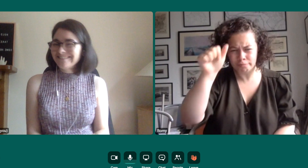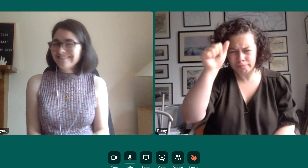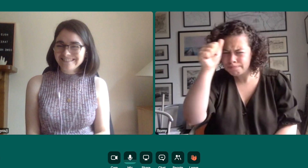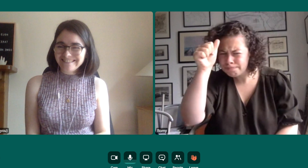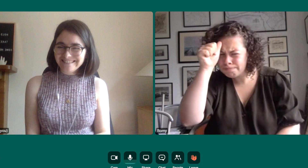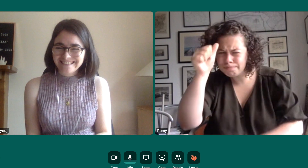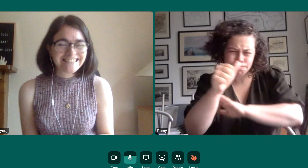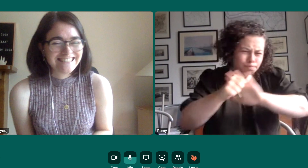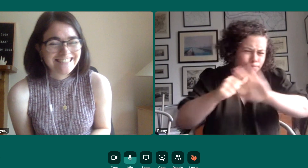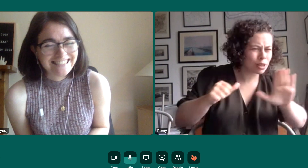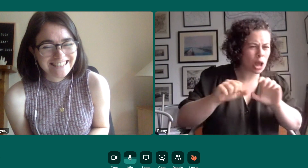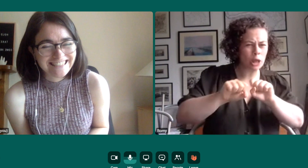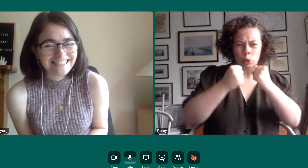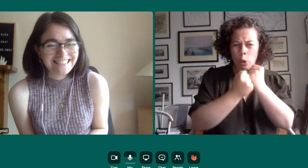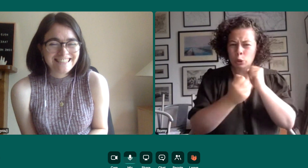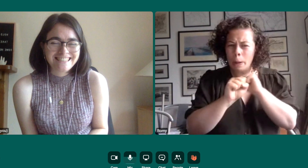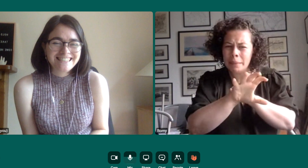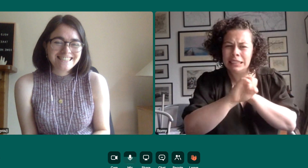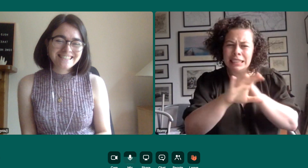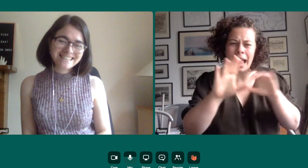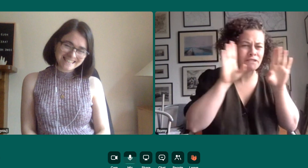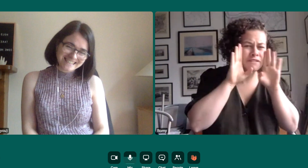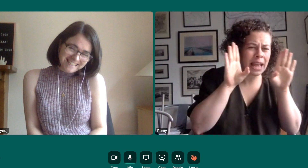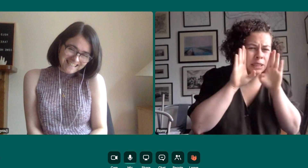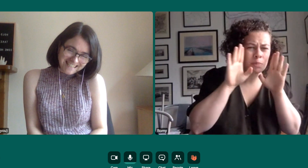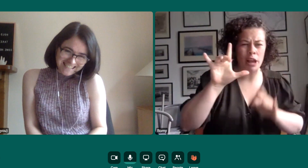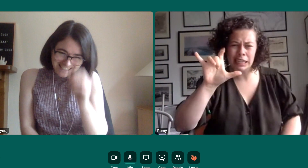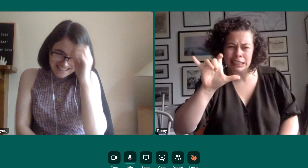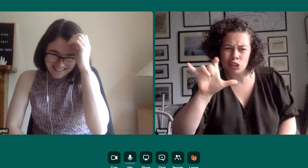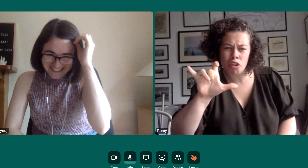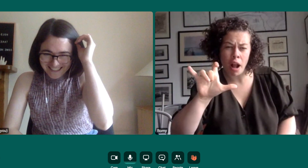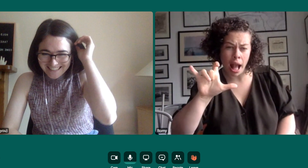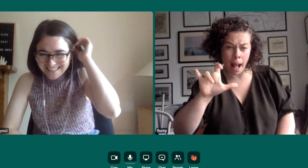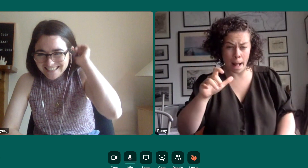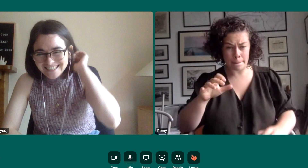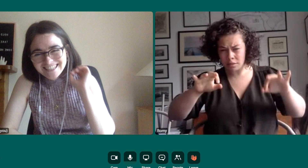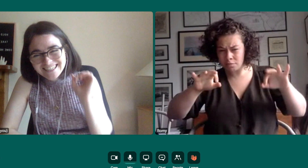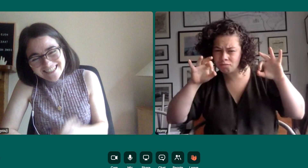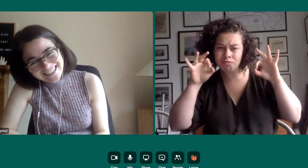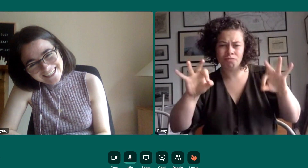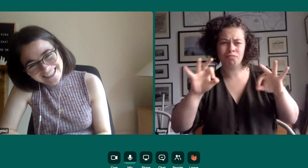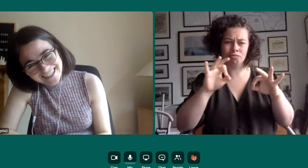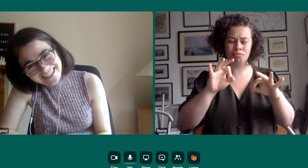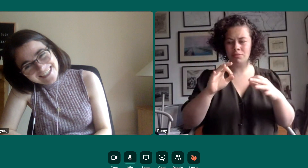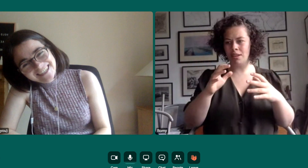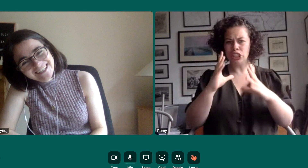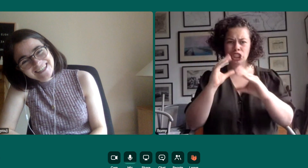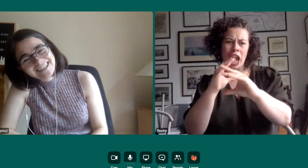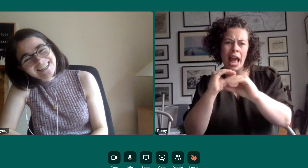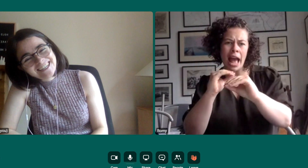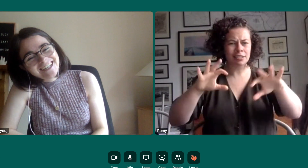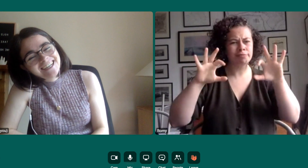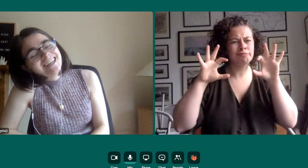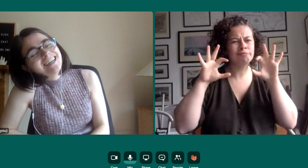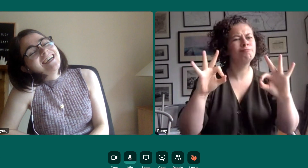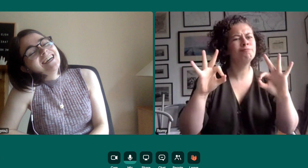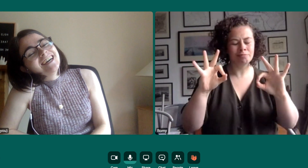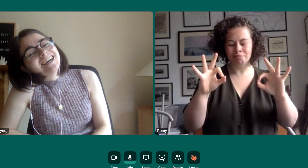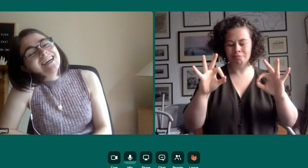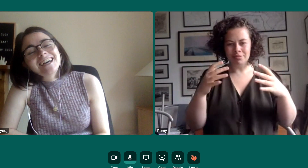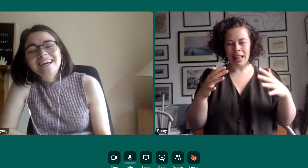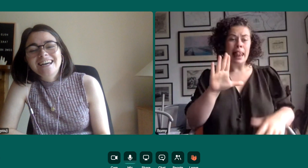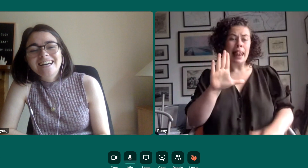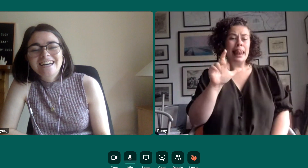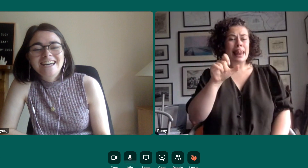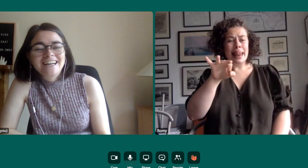support, amazing visual media effects legend of our time. Romy, you got in before I